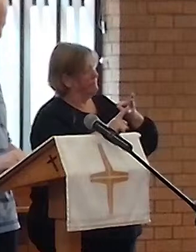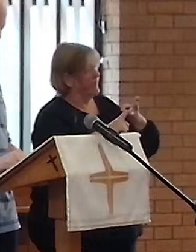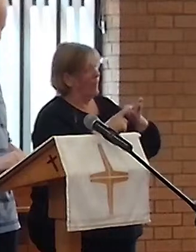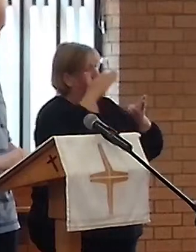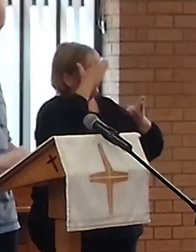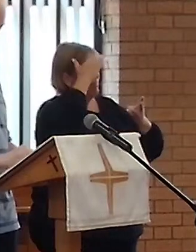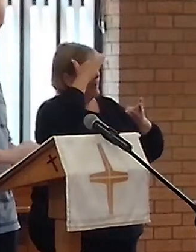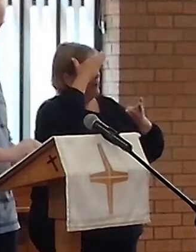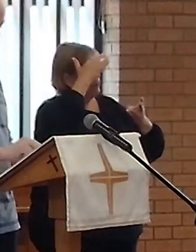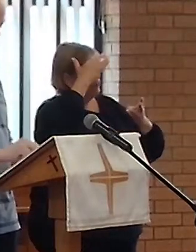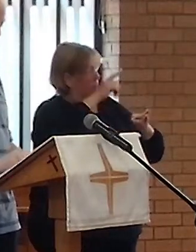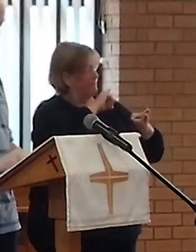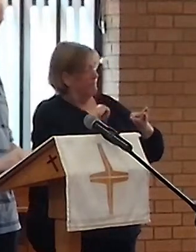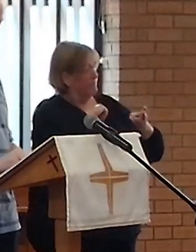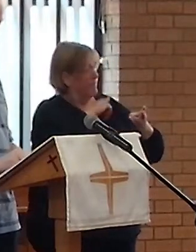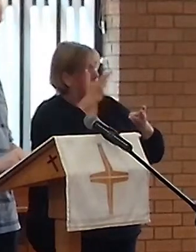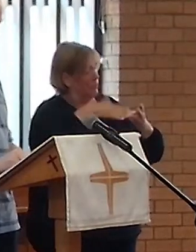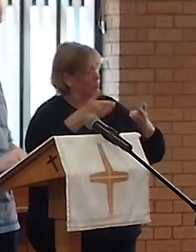or given.